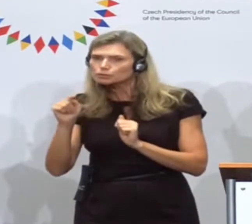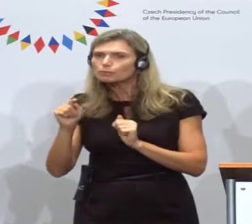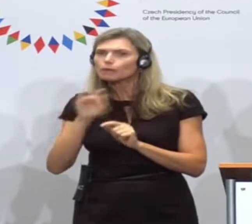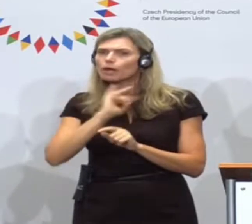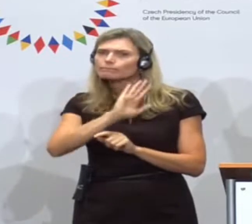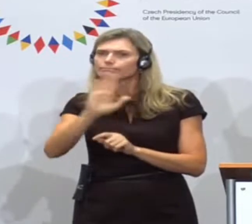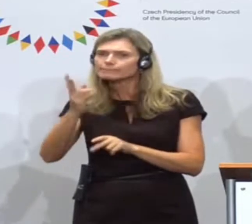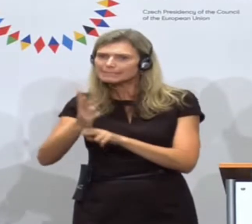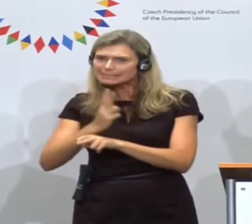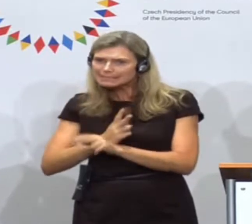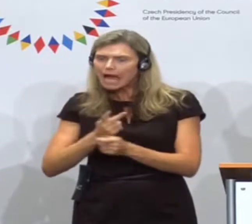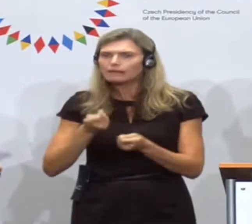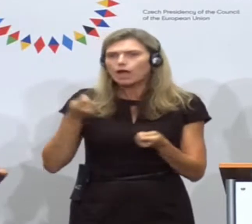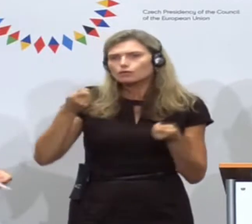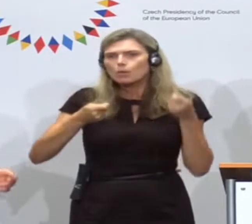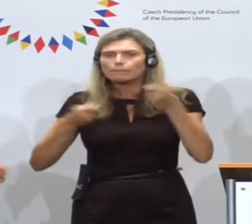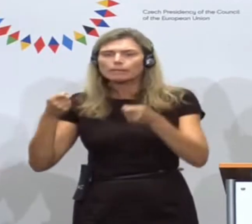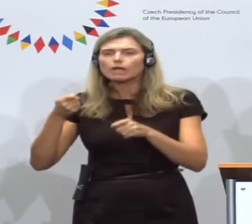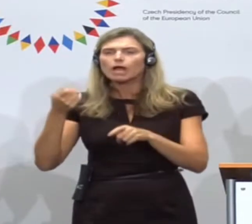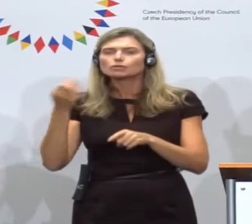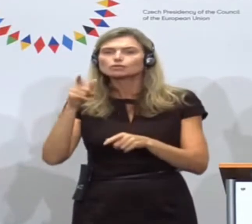of arms.